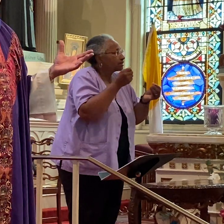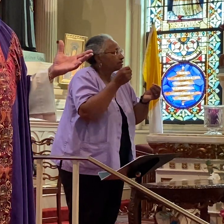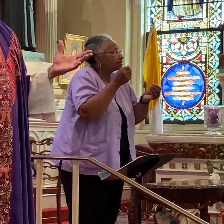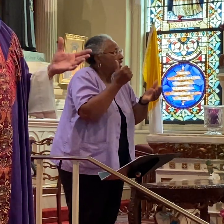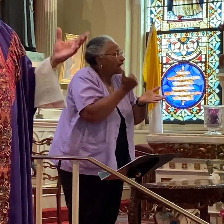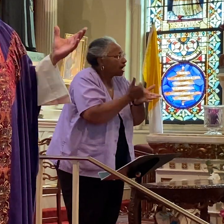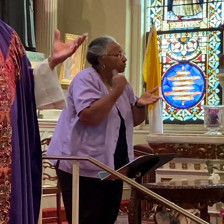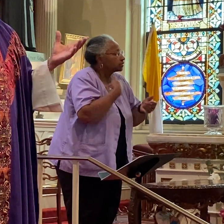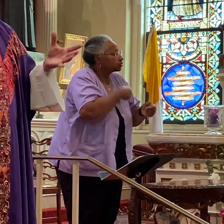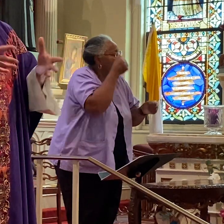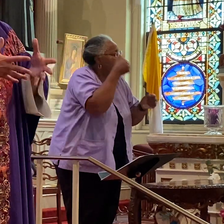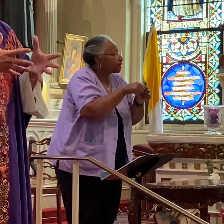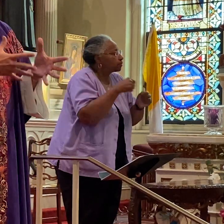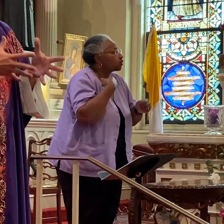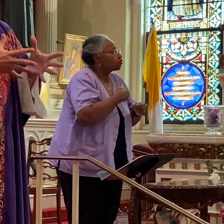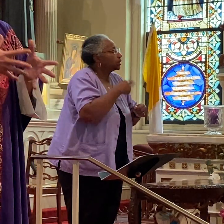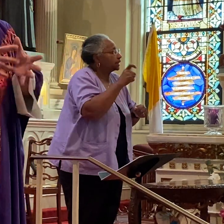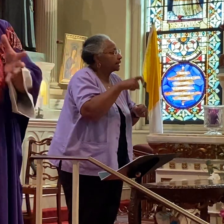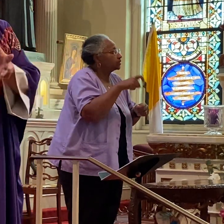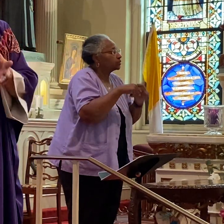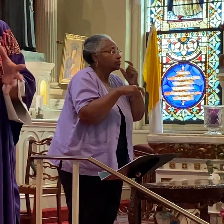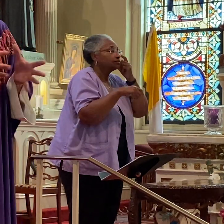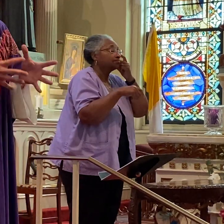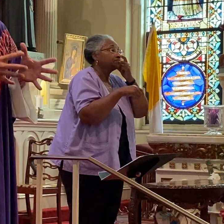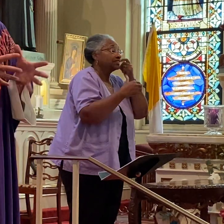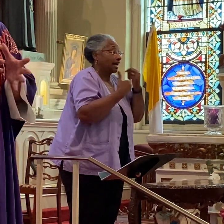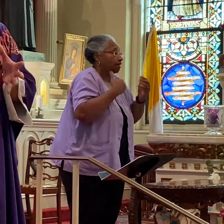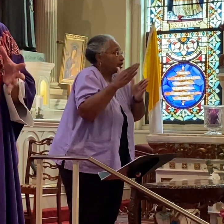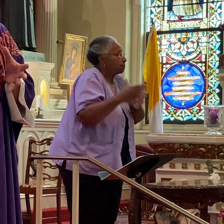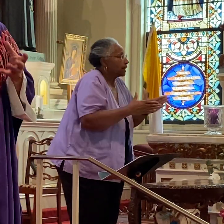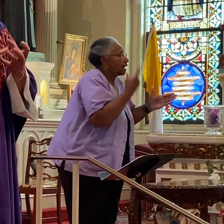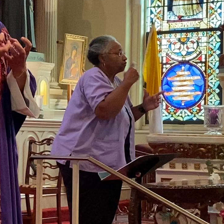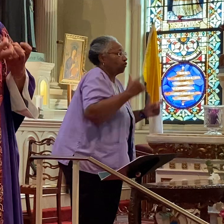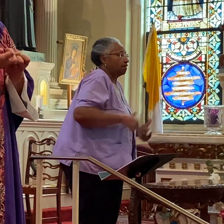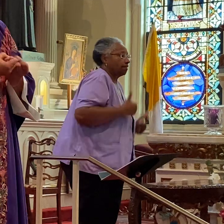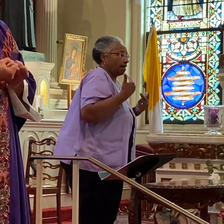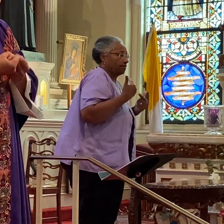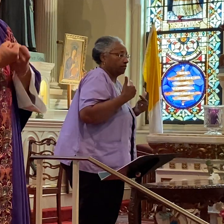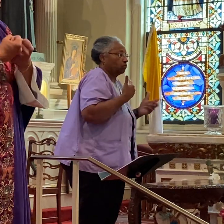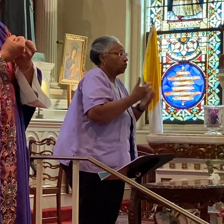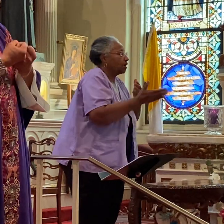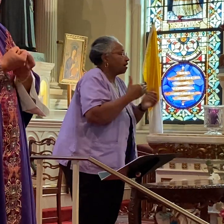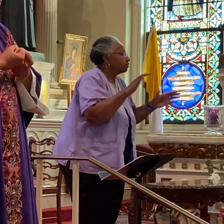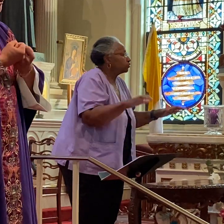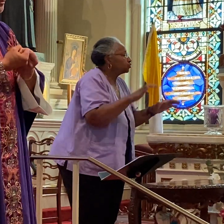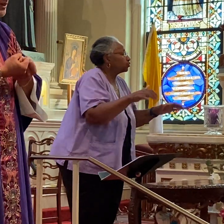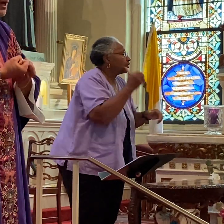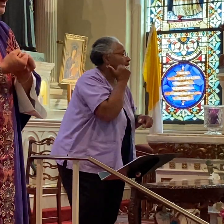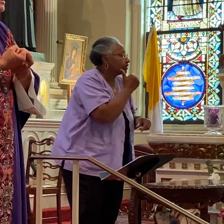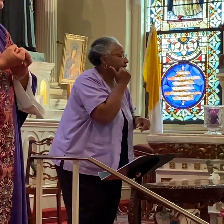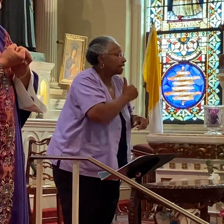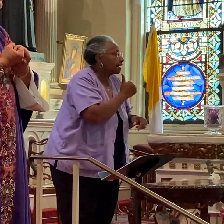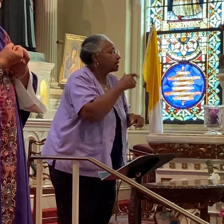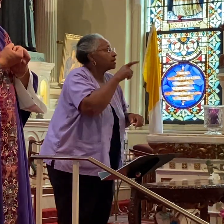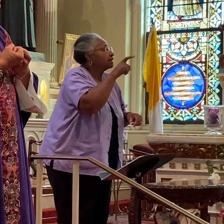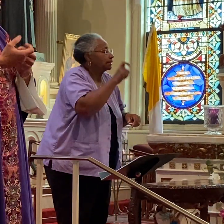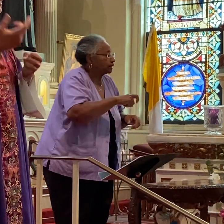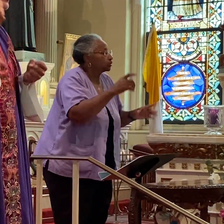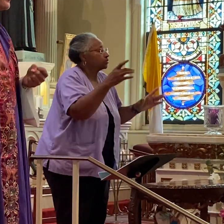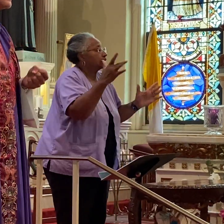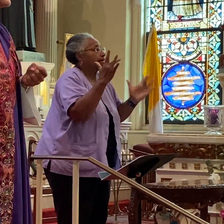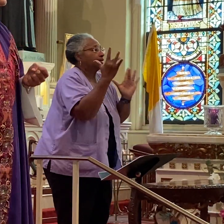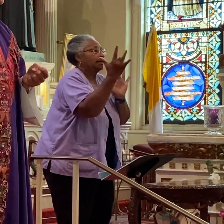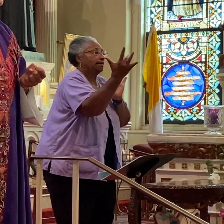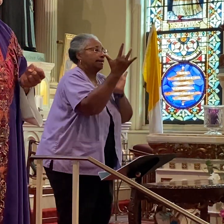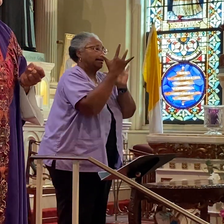space for God. That's what we call a plan of life. Whatever you do daily to be in contact, in connection with God, that's very important.